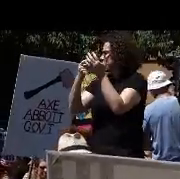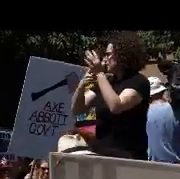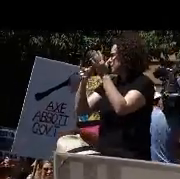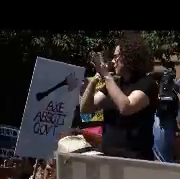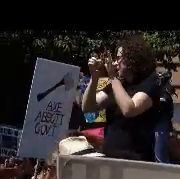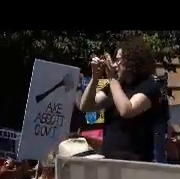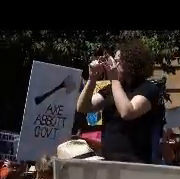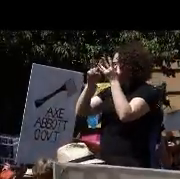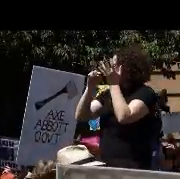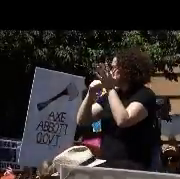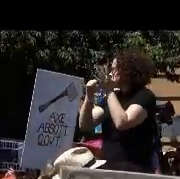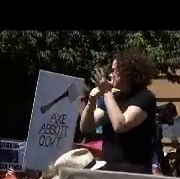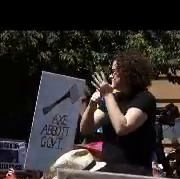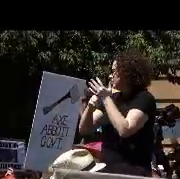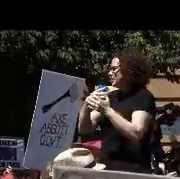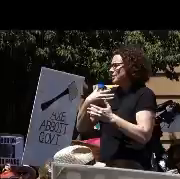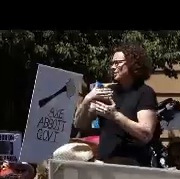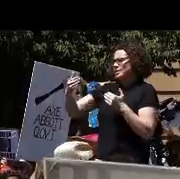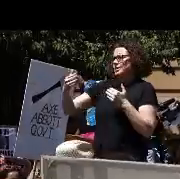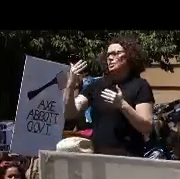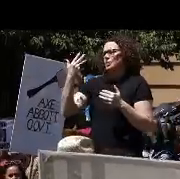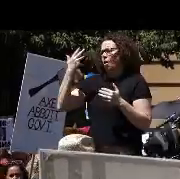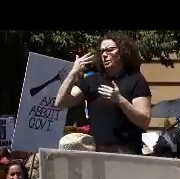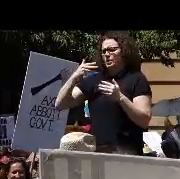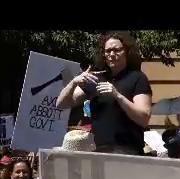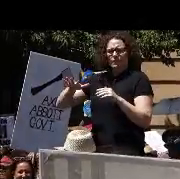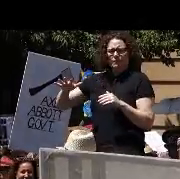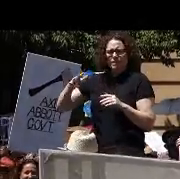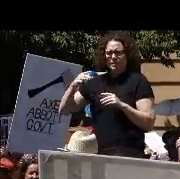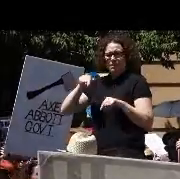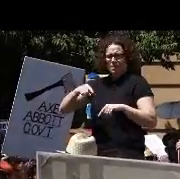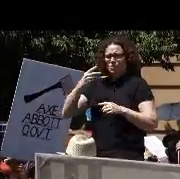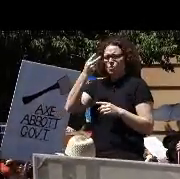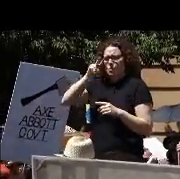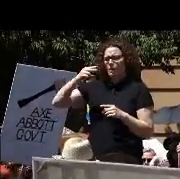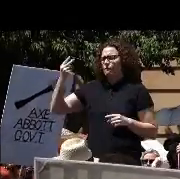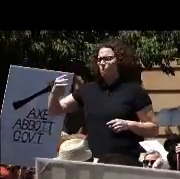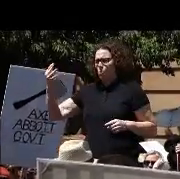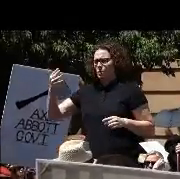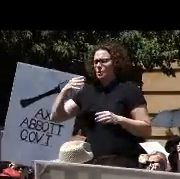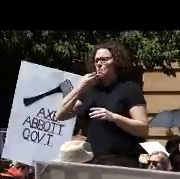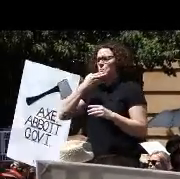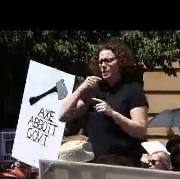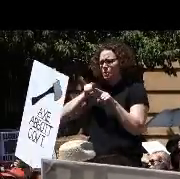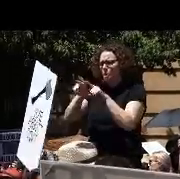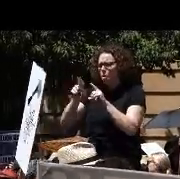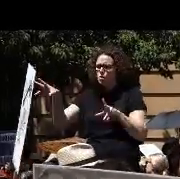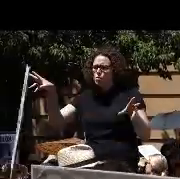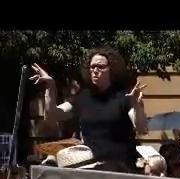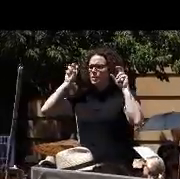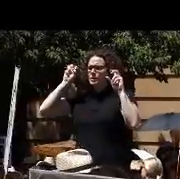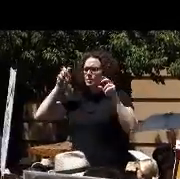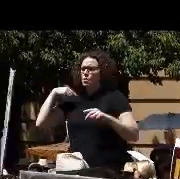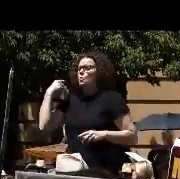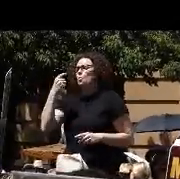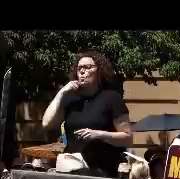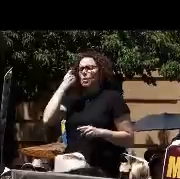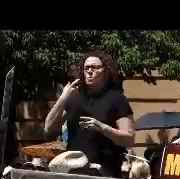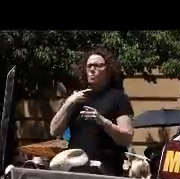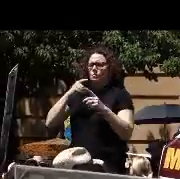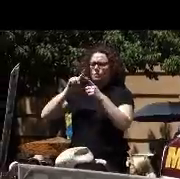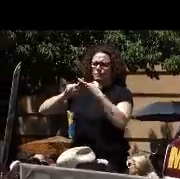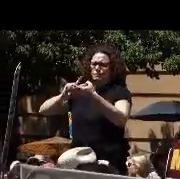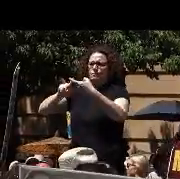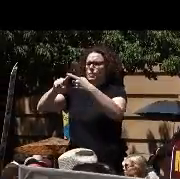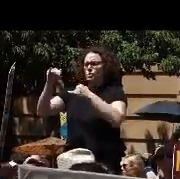the 1950s. This is 2014, and you better learn to listen, because we will keep fighting until you hear